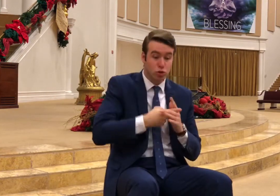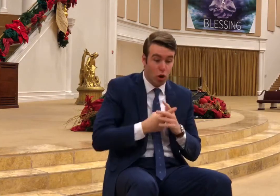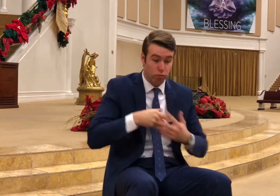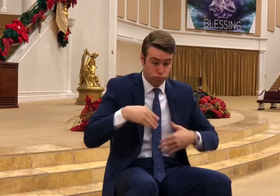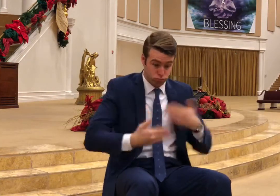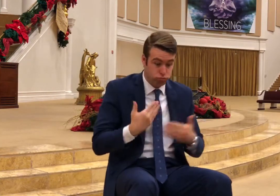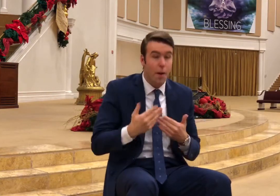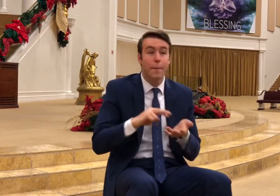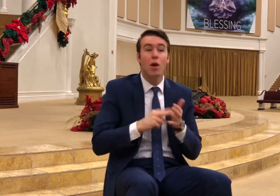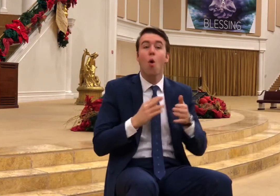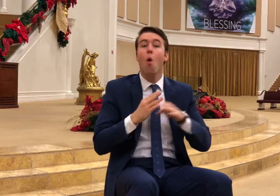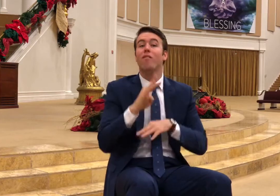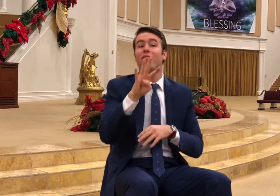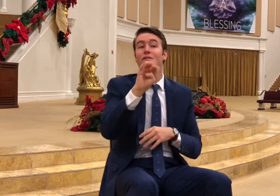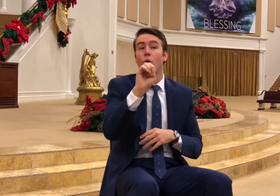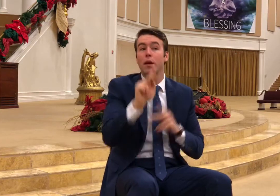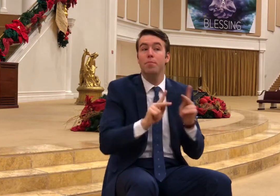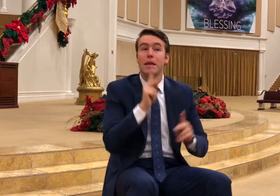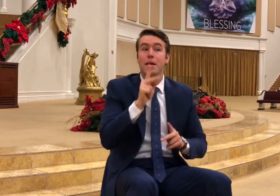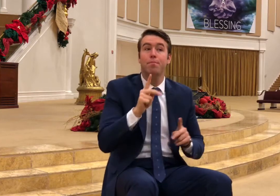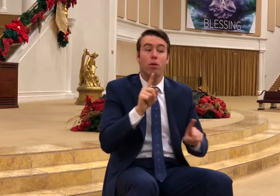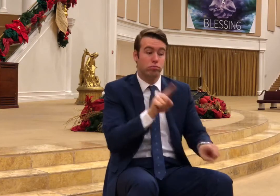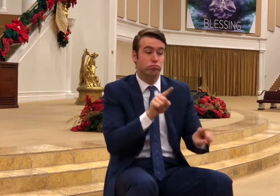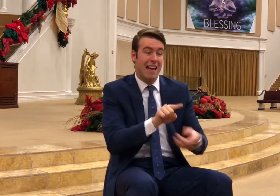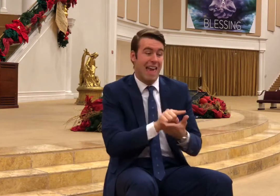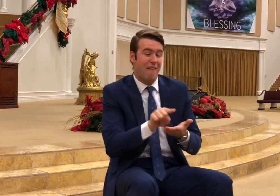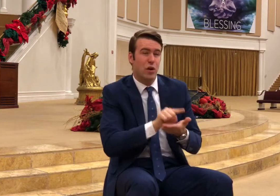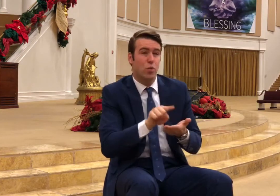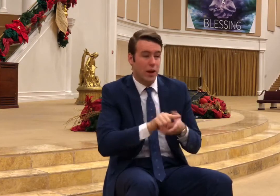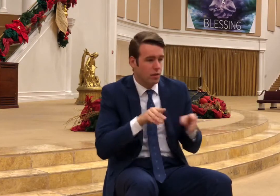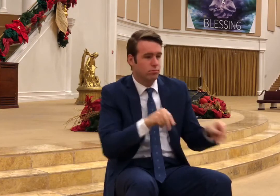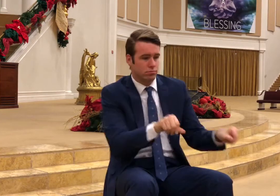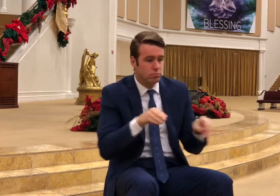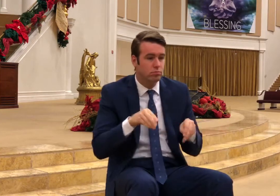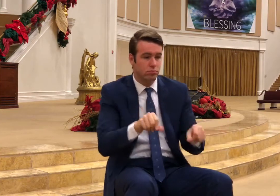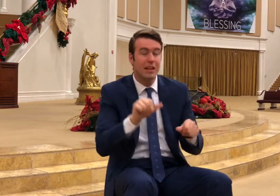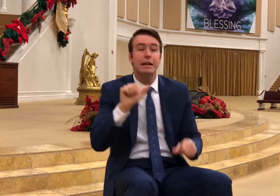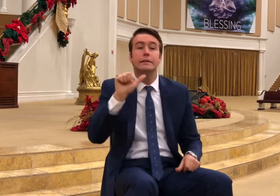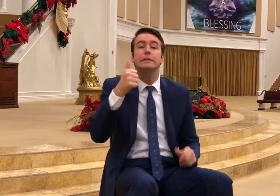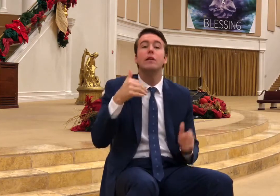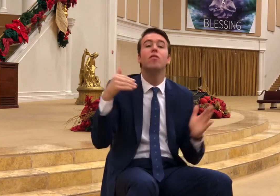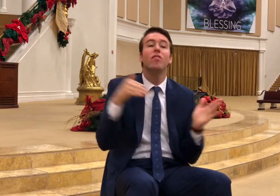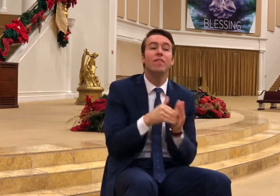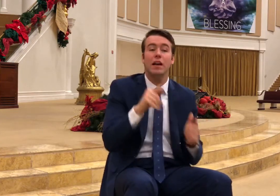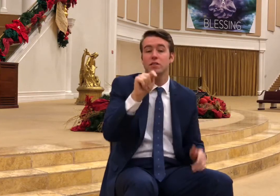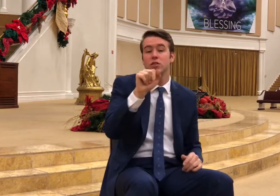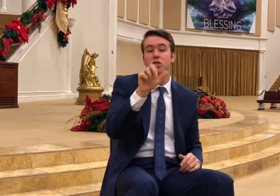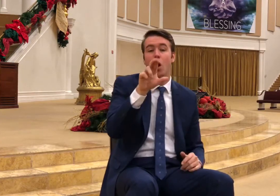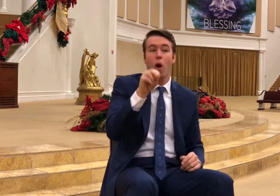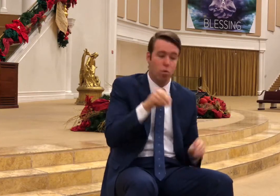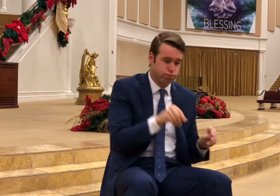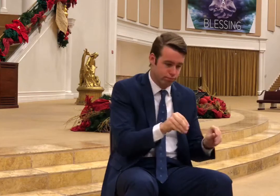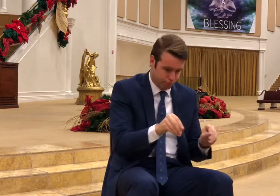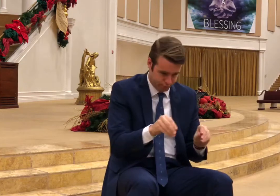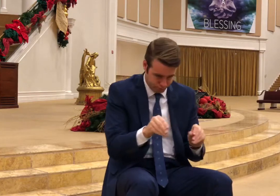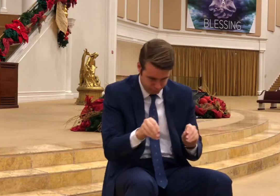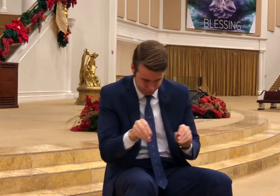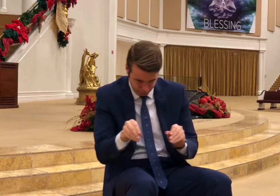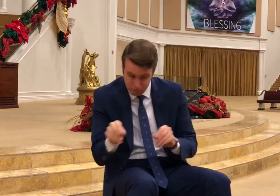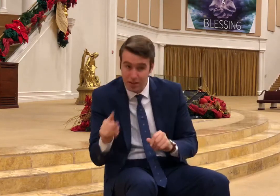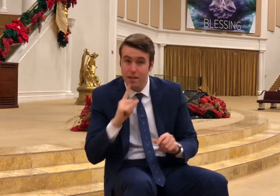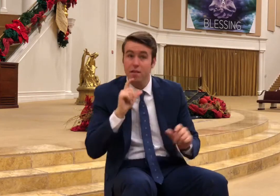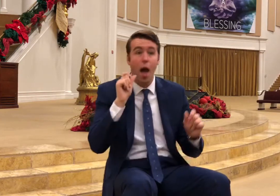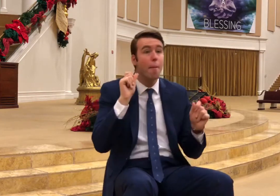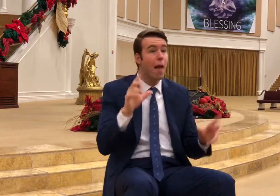over 40 people have been coming every week to plant. They planted 10,000 taro tops. And it's just an